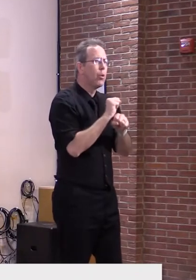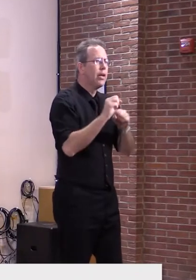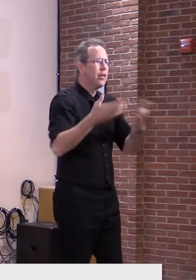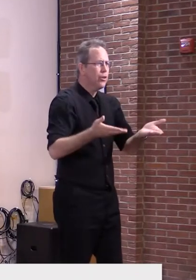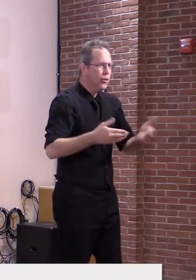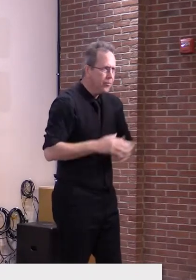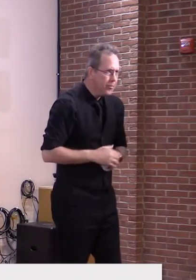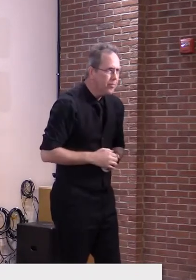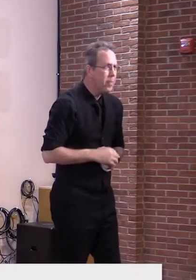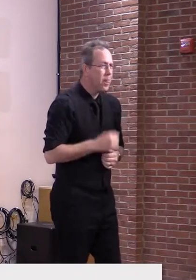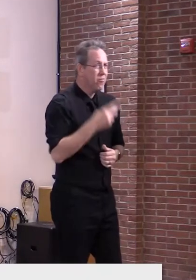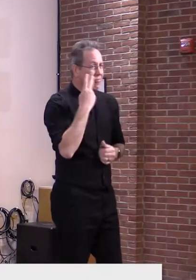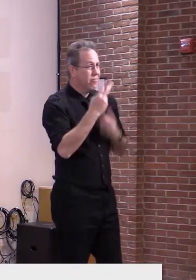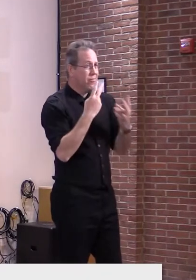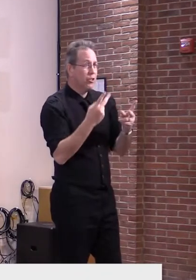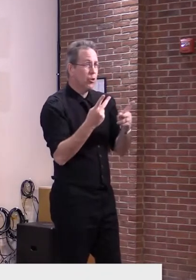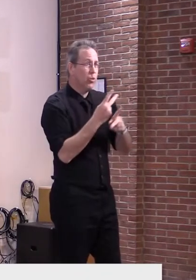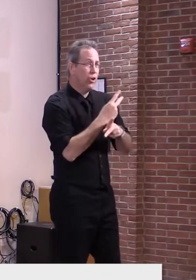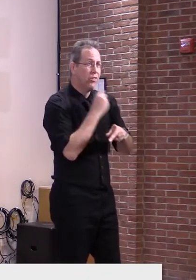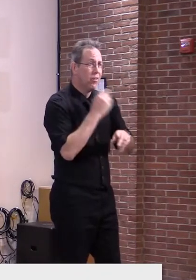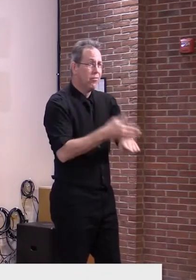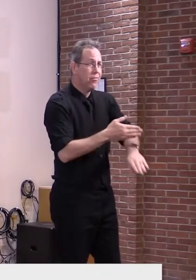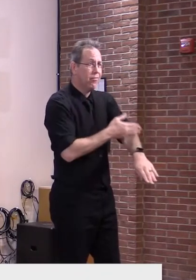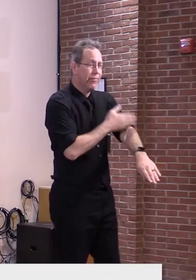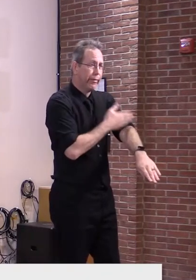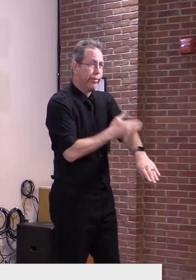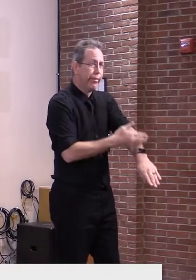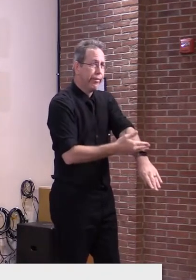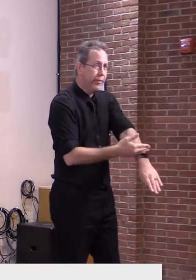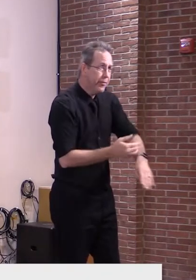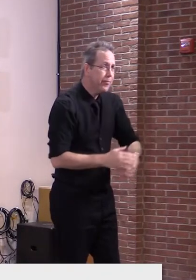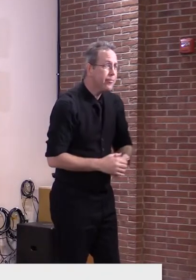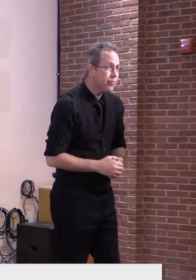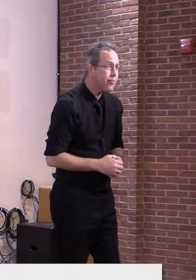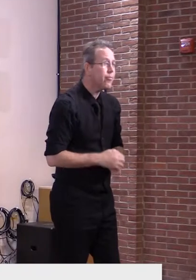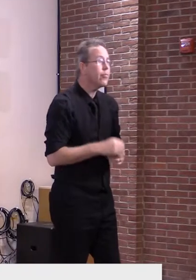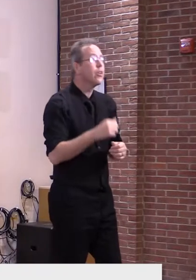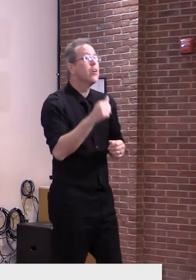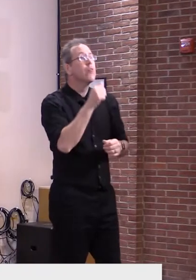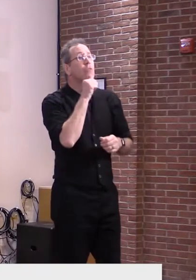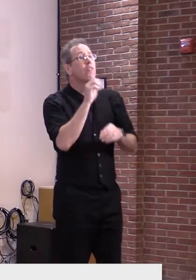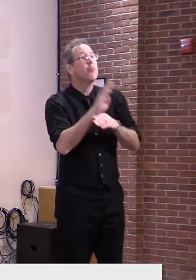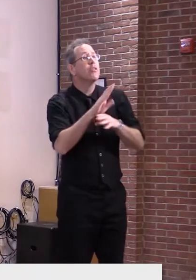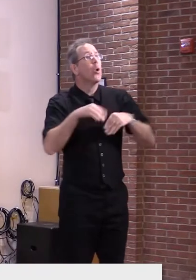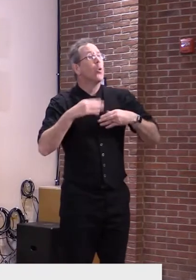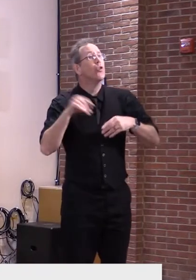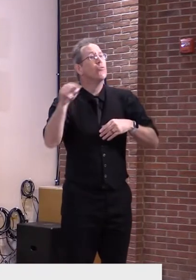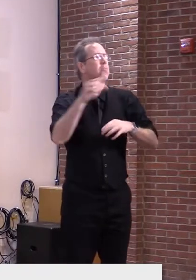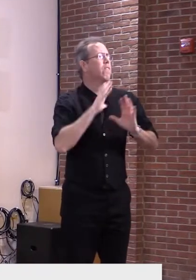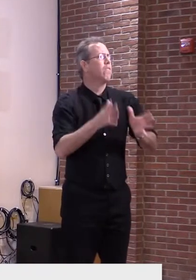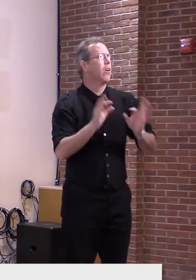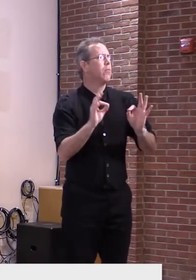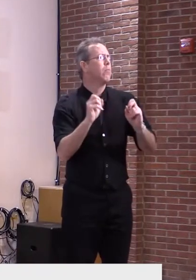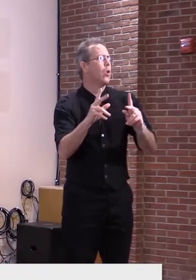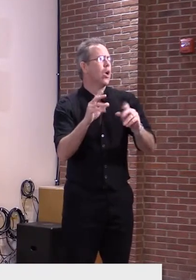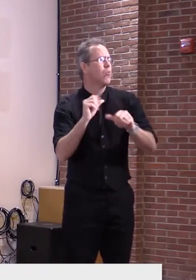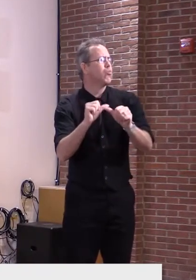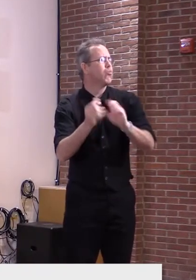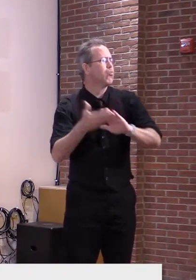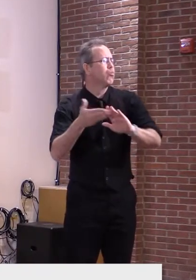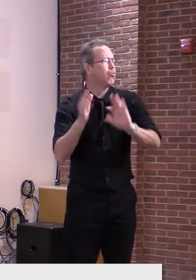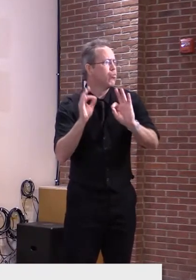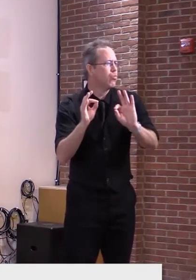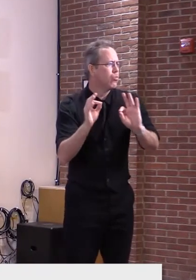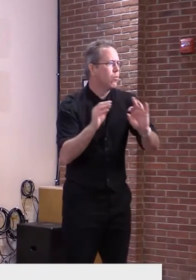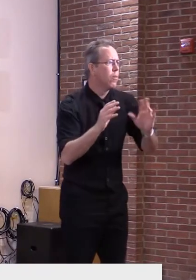Now, I say bad or worse. The private sector has the same thing going on right now. That's really what's happening. So why is a